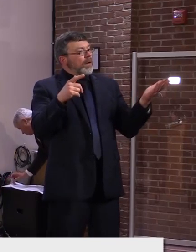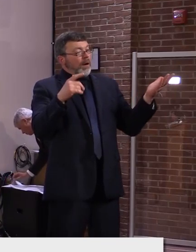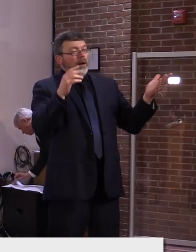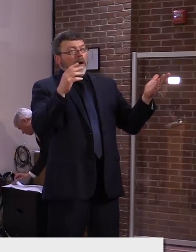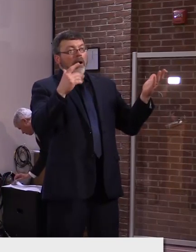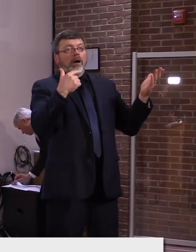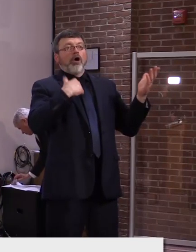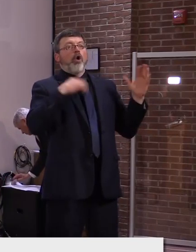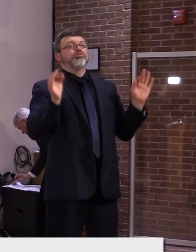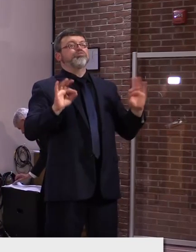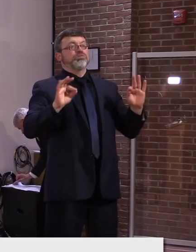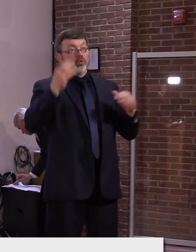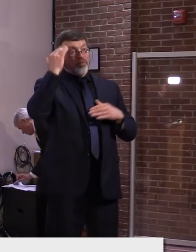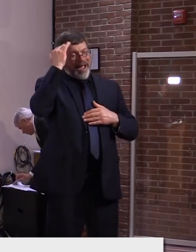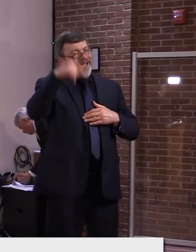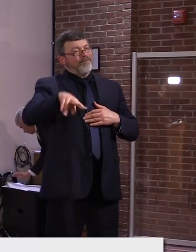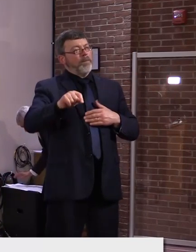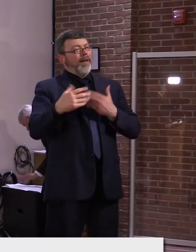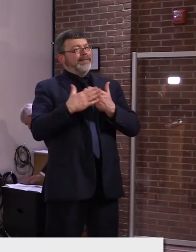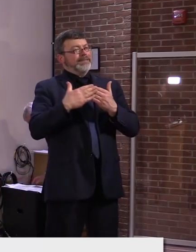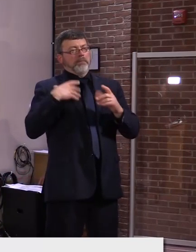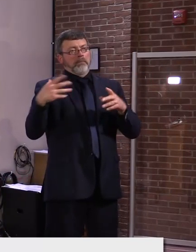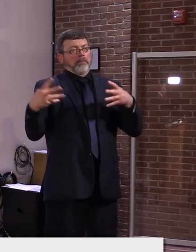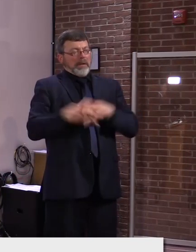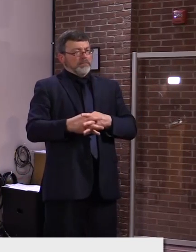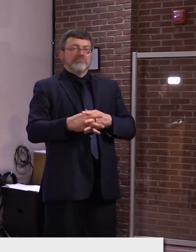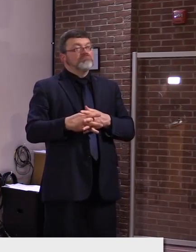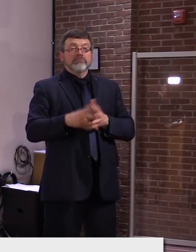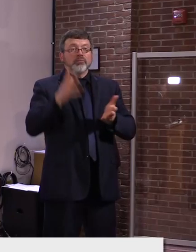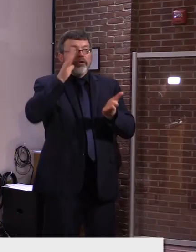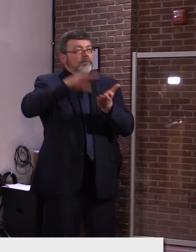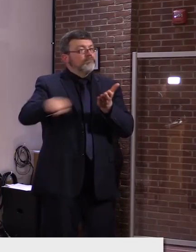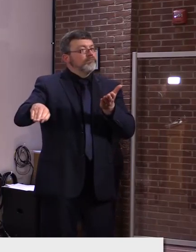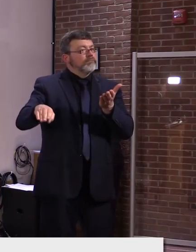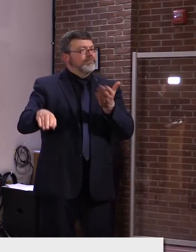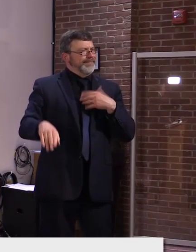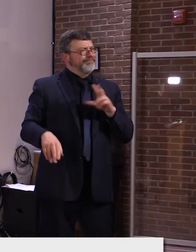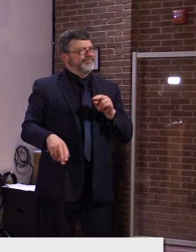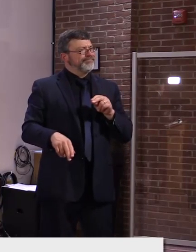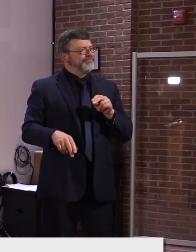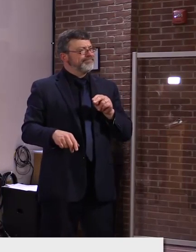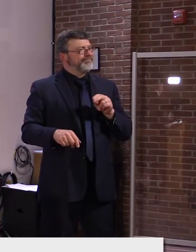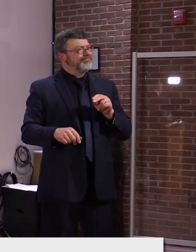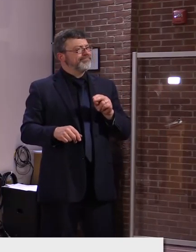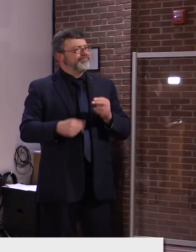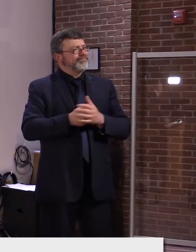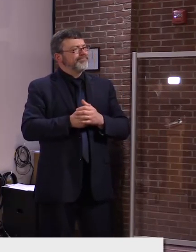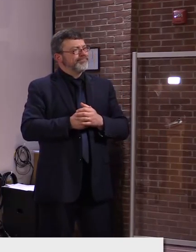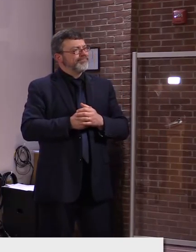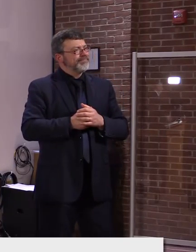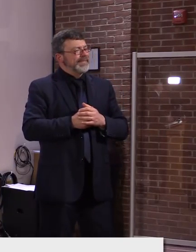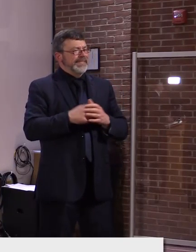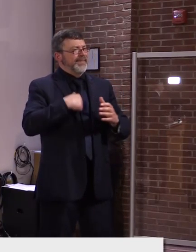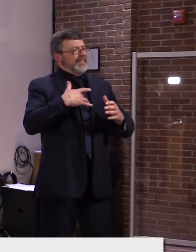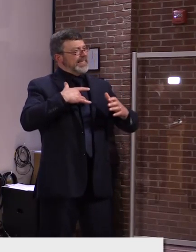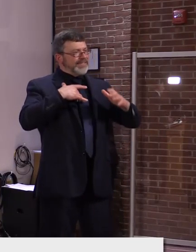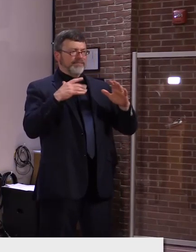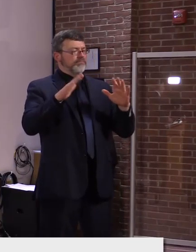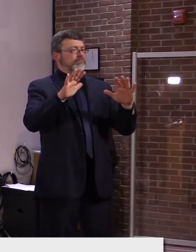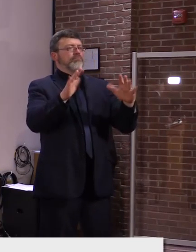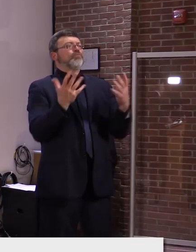19, and soon to be 20-year-olds, that we go into a different court system. So again, we need to reflect on this, make sure